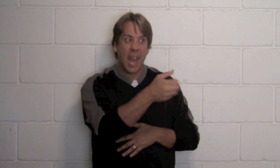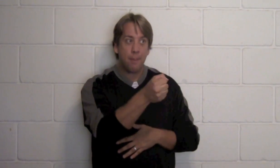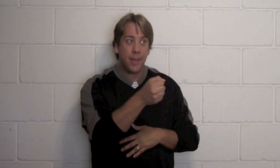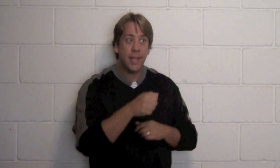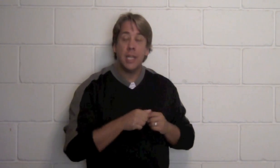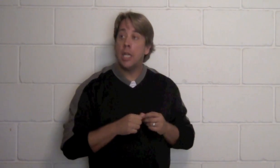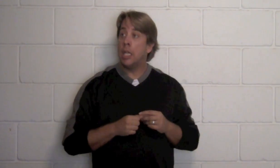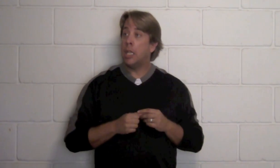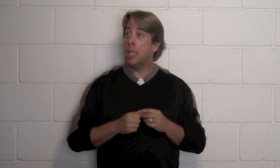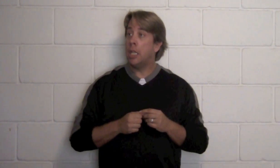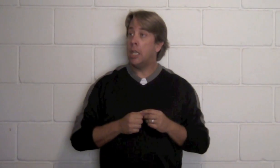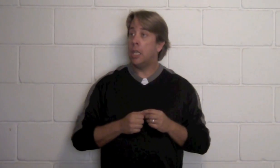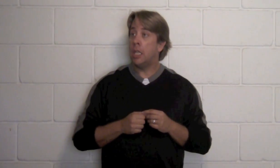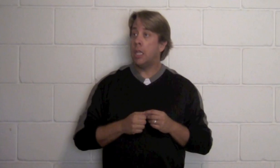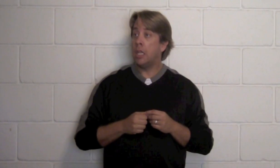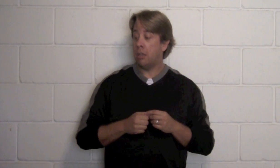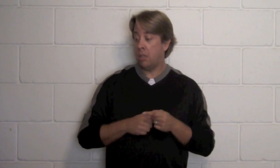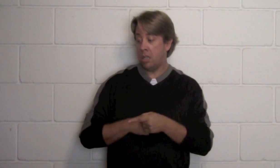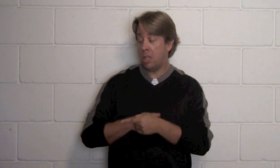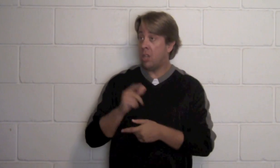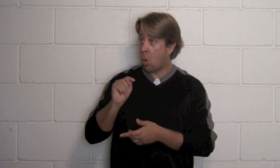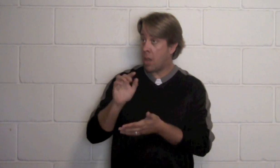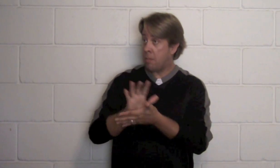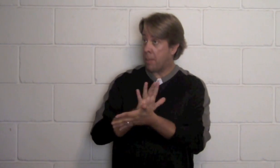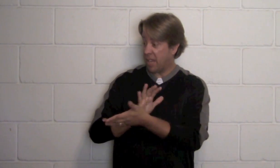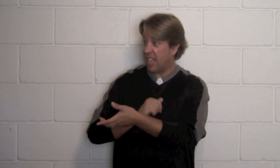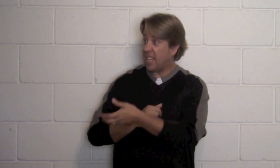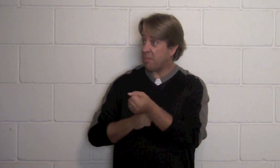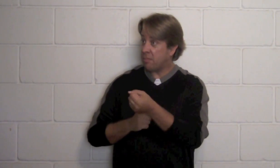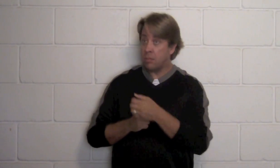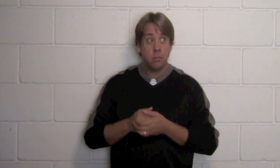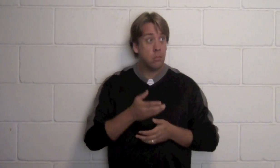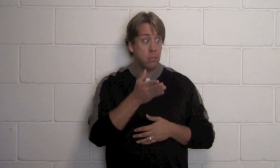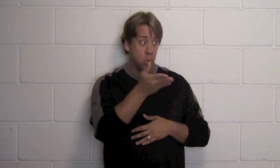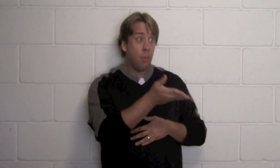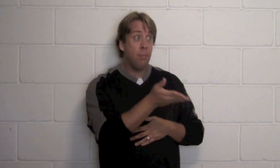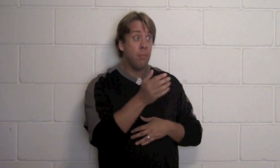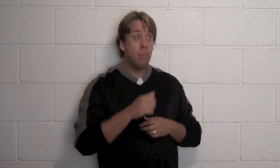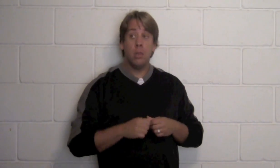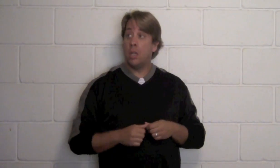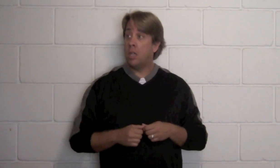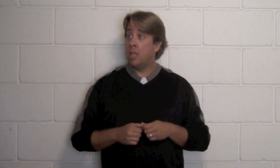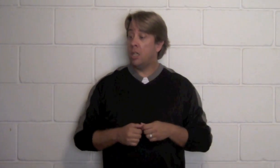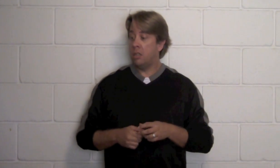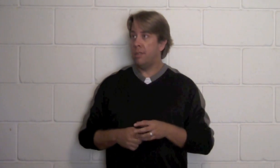"See that toilet paper? The toilet paper right here? Yeah, go ahead and grab some."